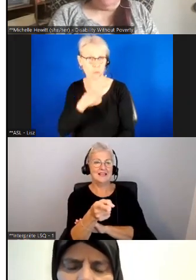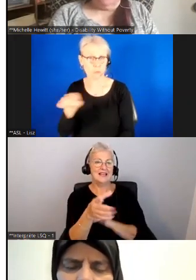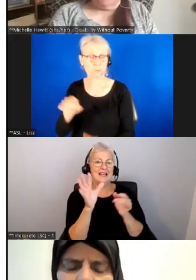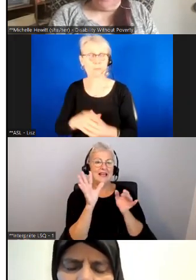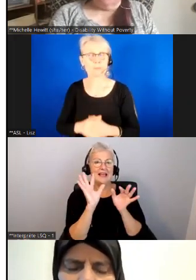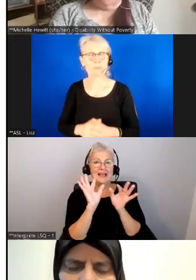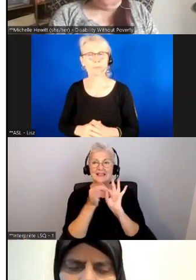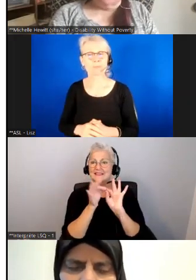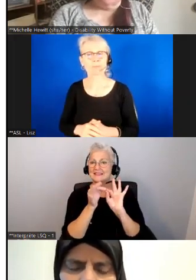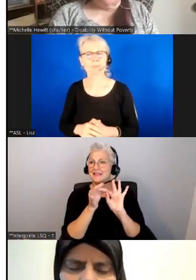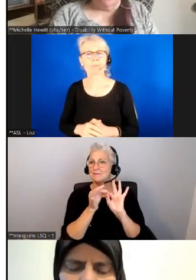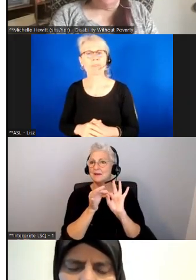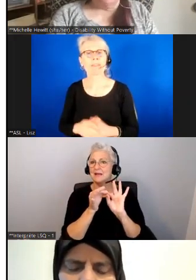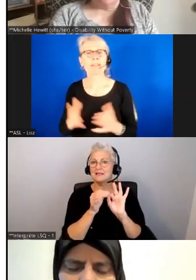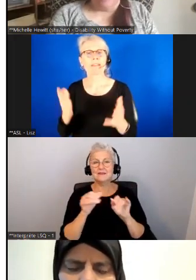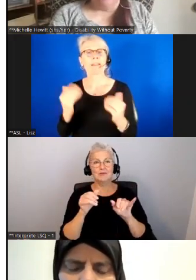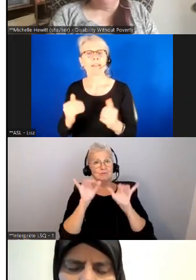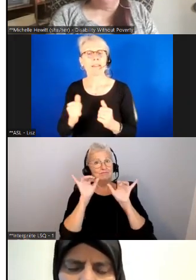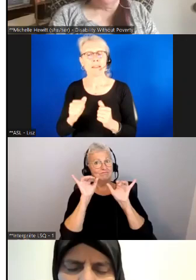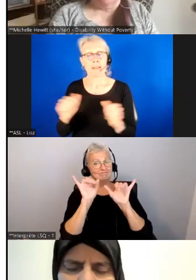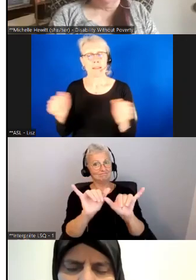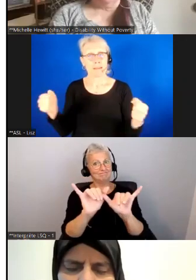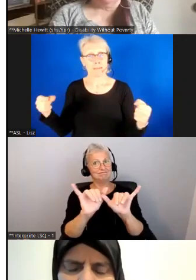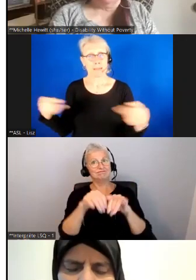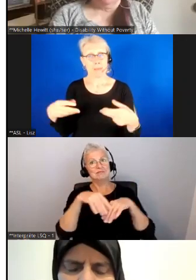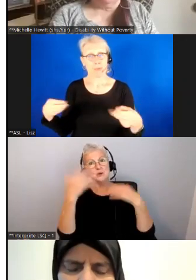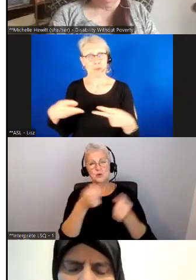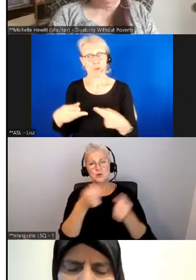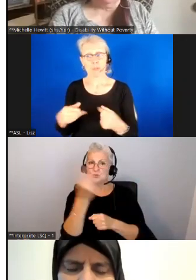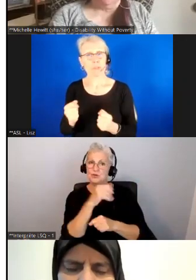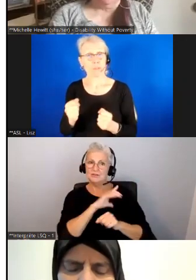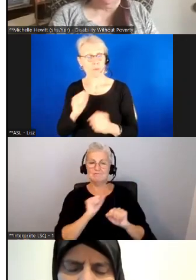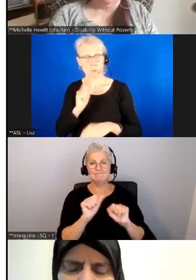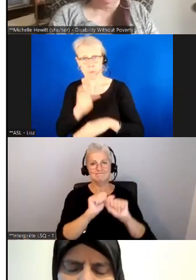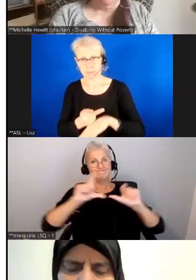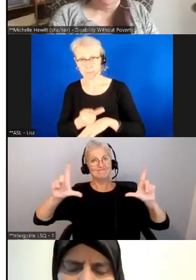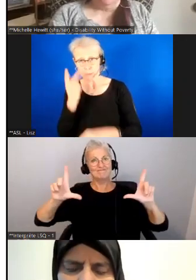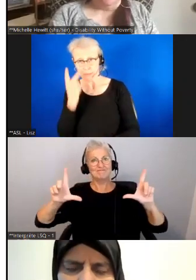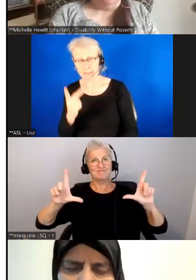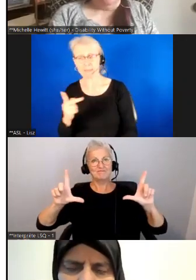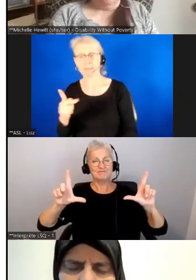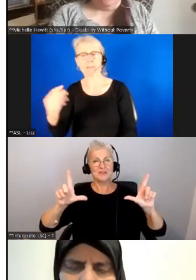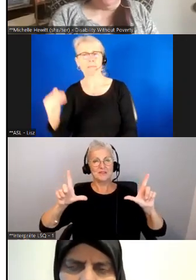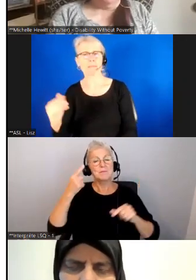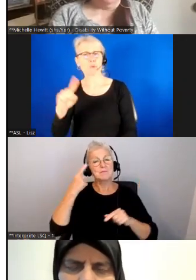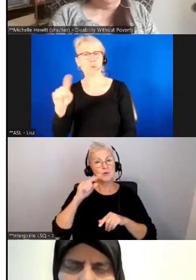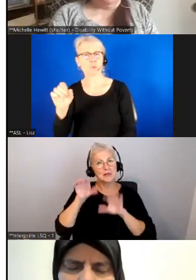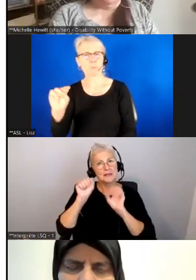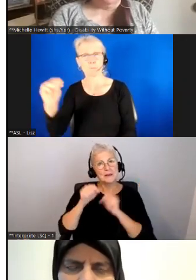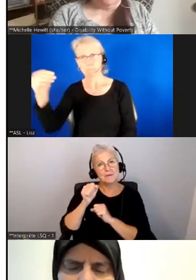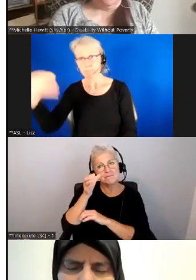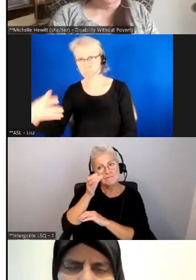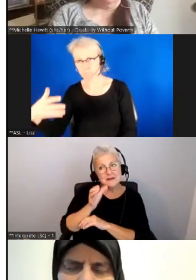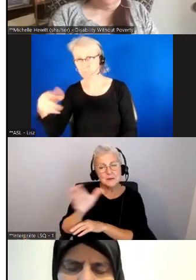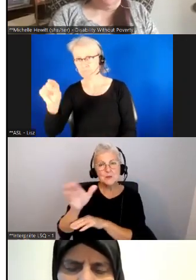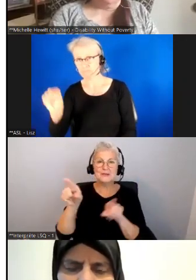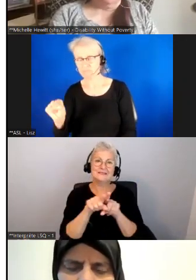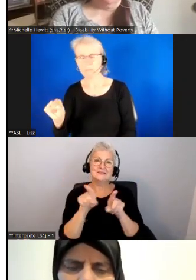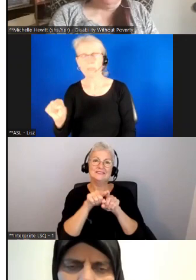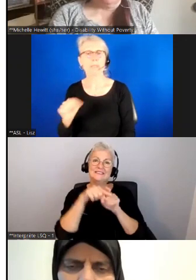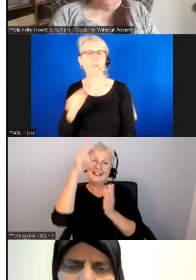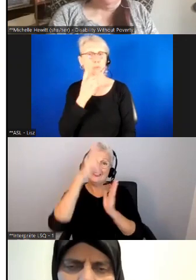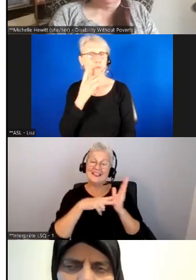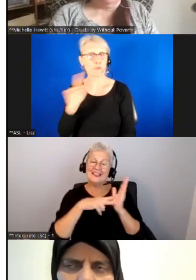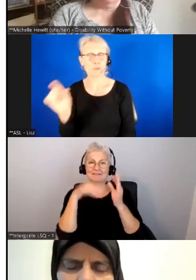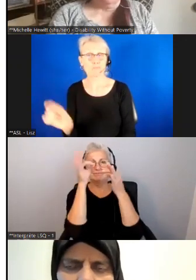To enable captions, select the Captions option on your Zoom menu. If you would like to adjust the size and